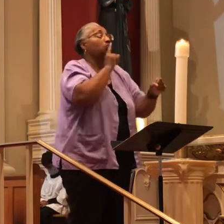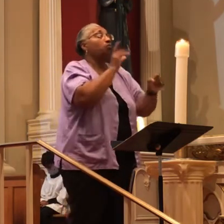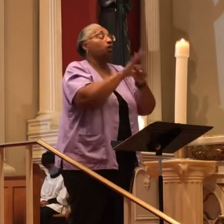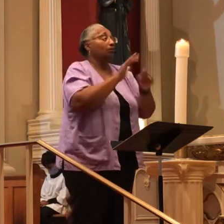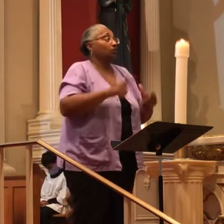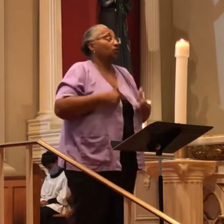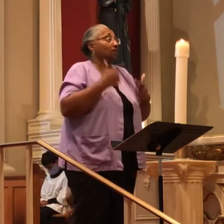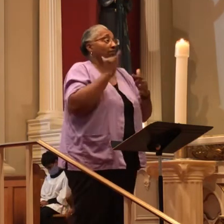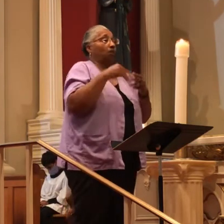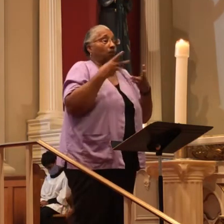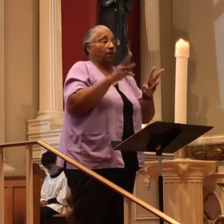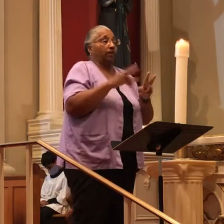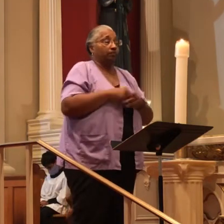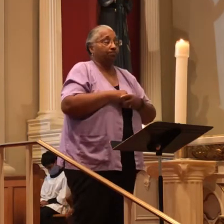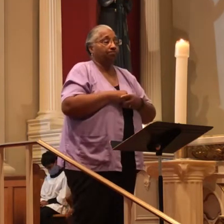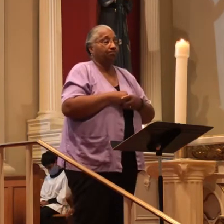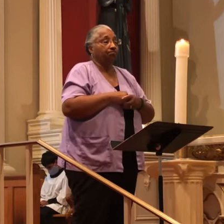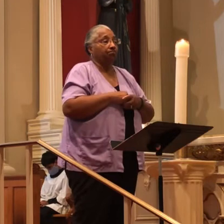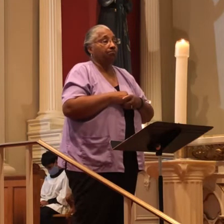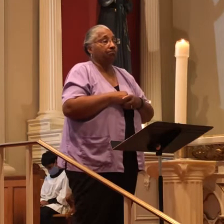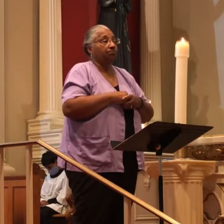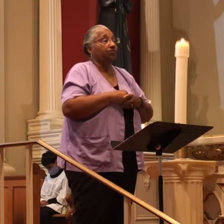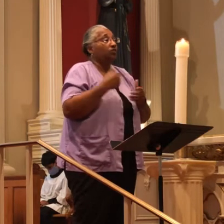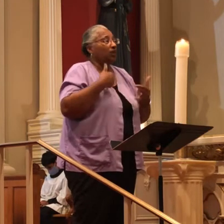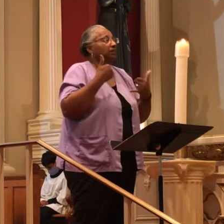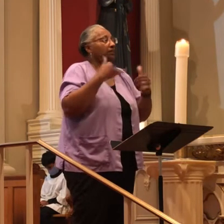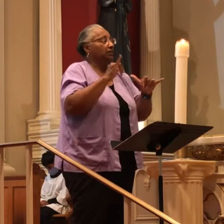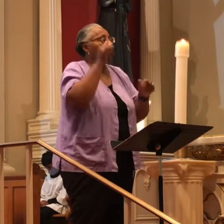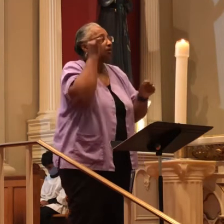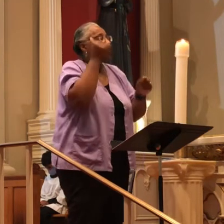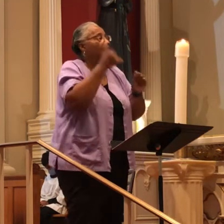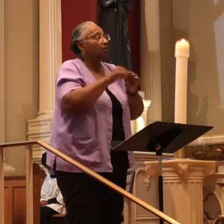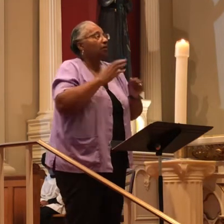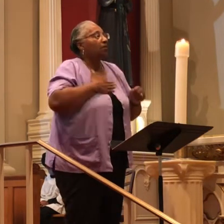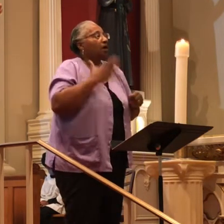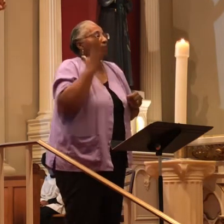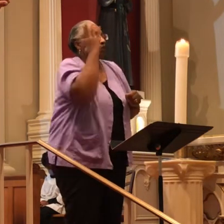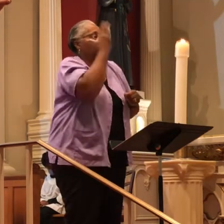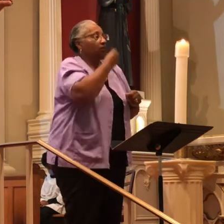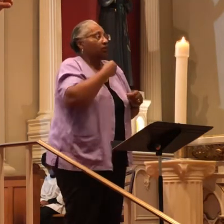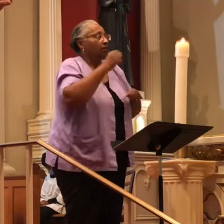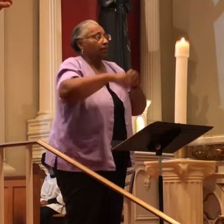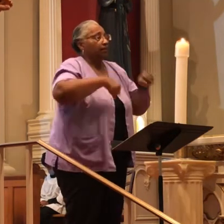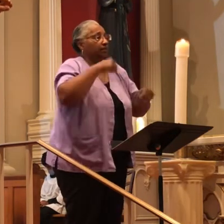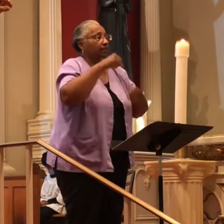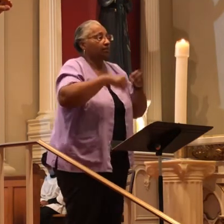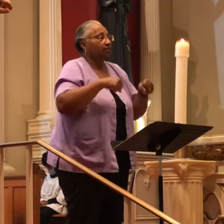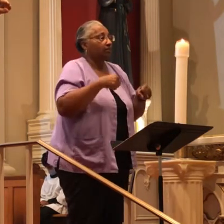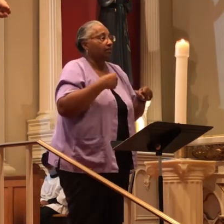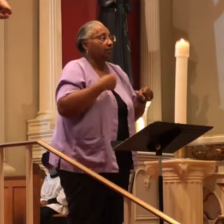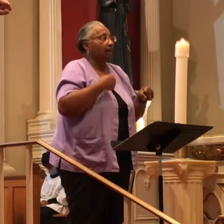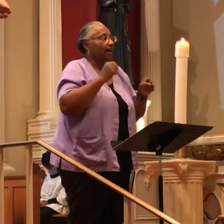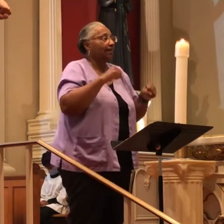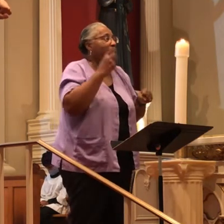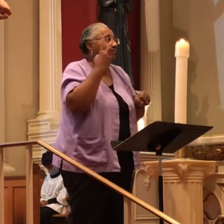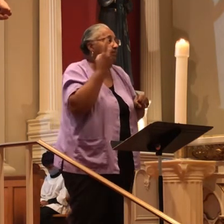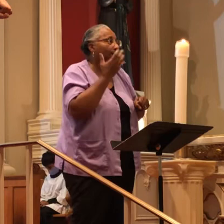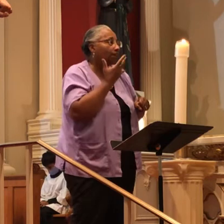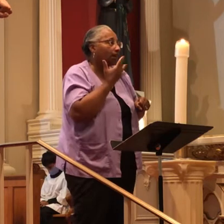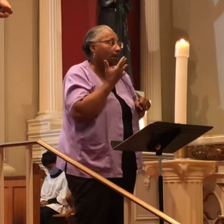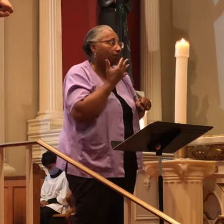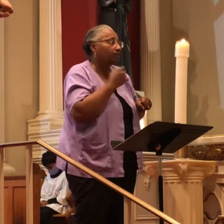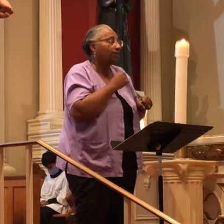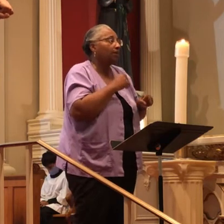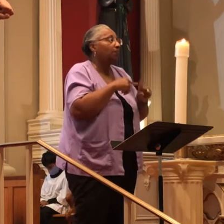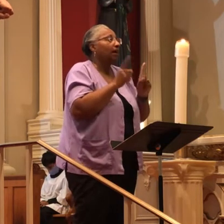way. So I still remember my beautiful bicycle. I can almost feel it. I can see the color,